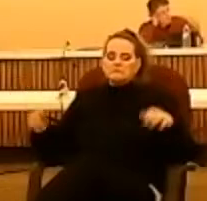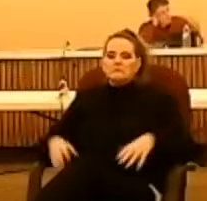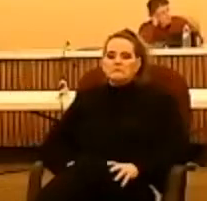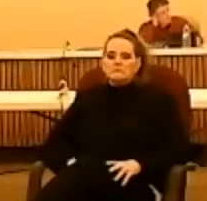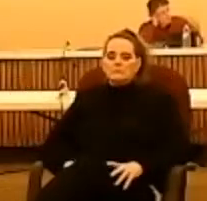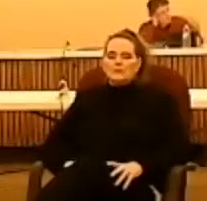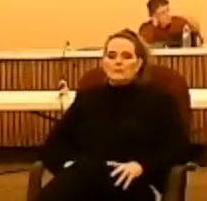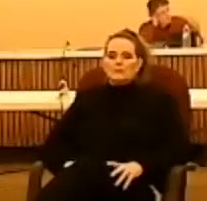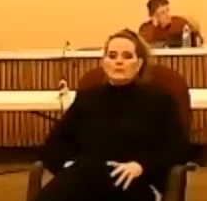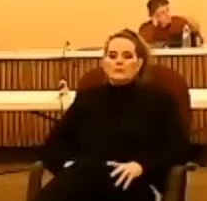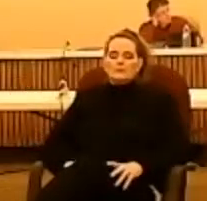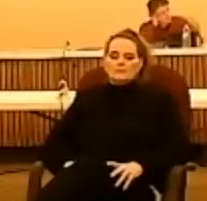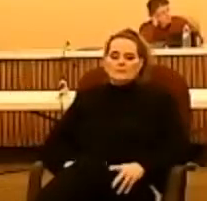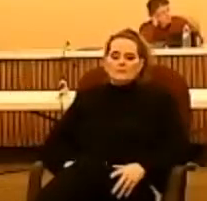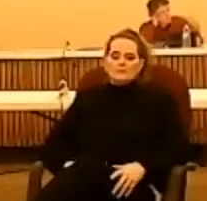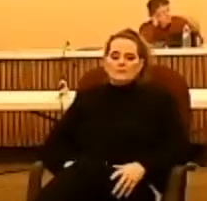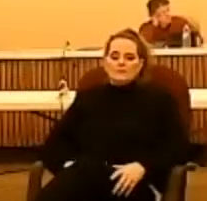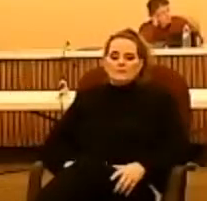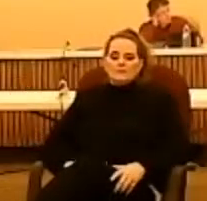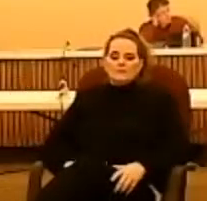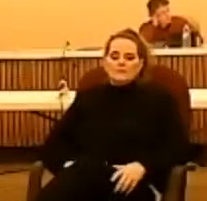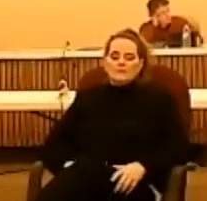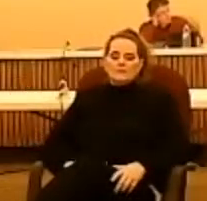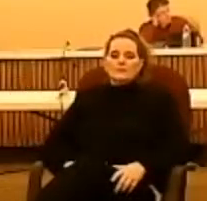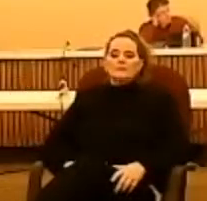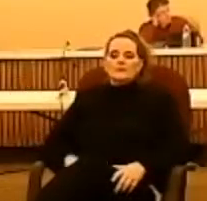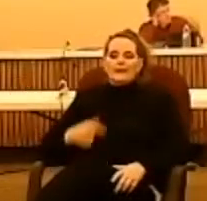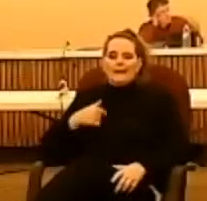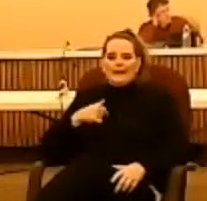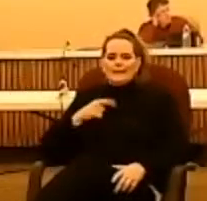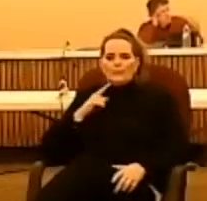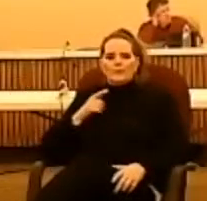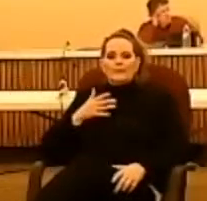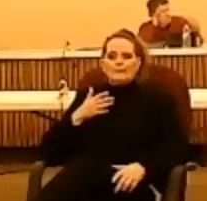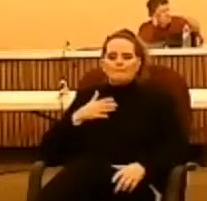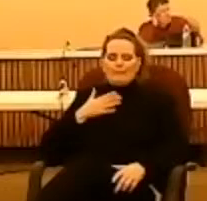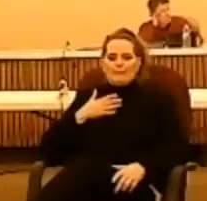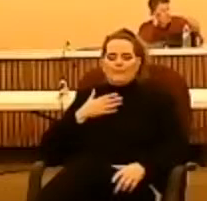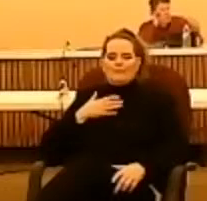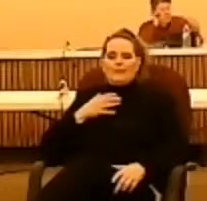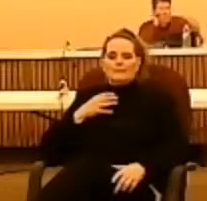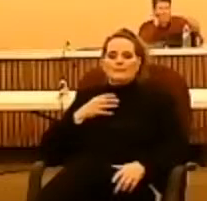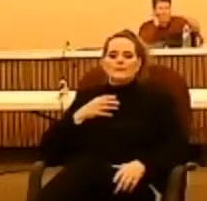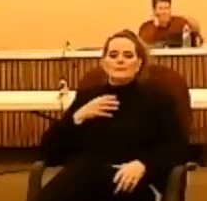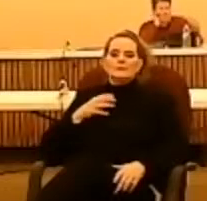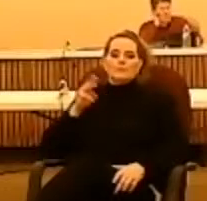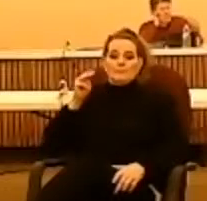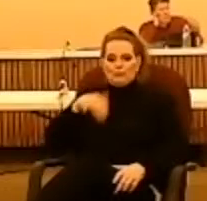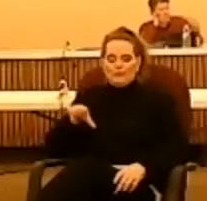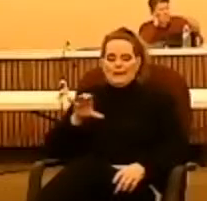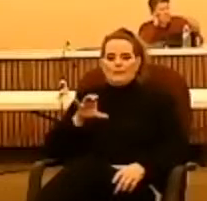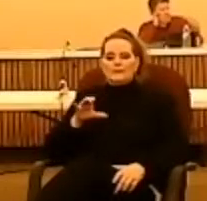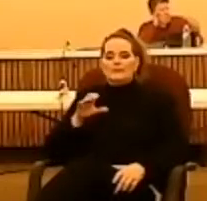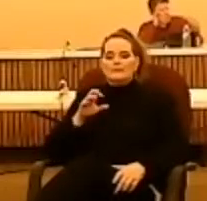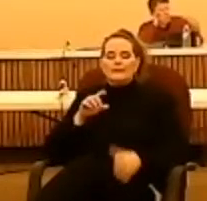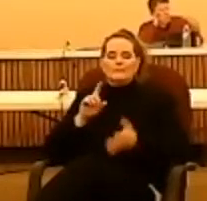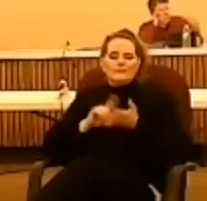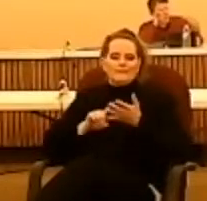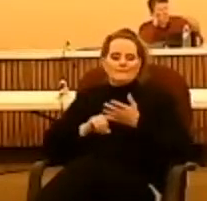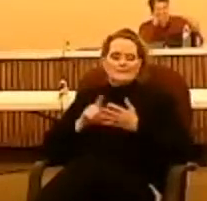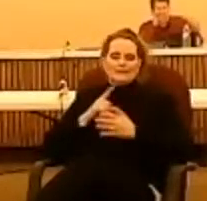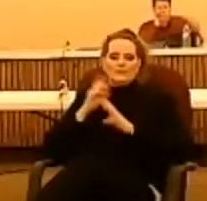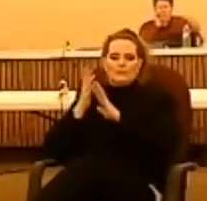And happy to hear the county looked into the traffic. A couple other notes that came up during the